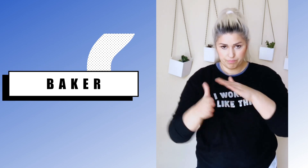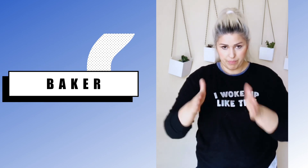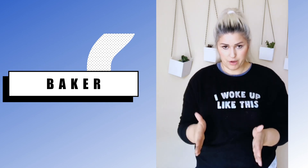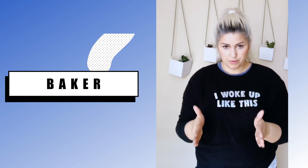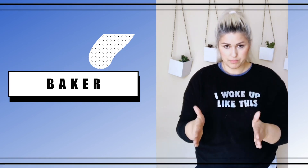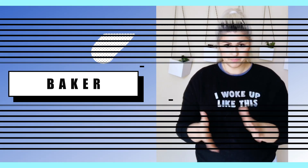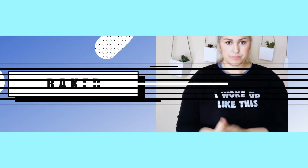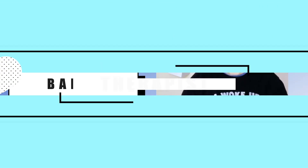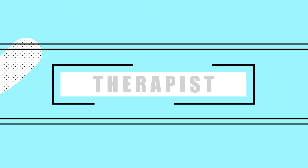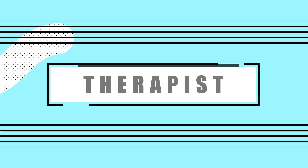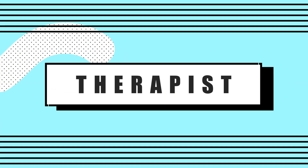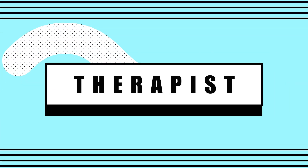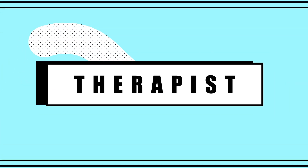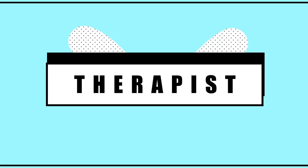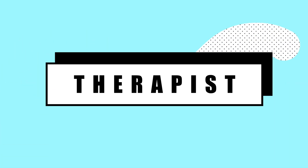Baker.